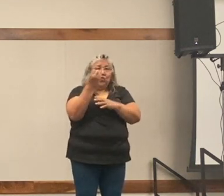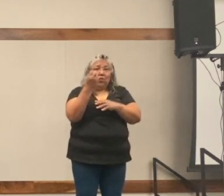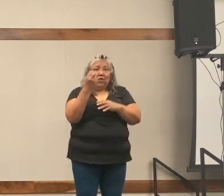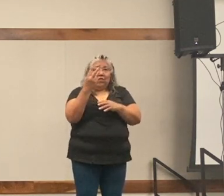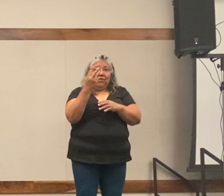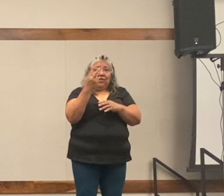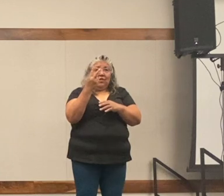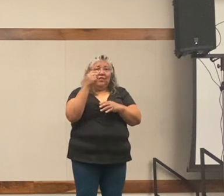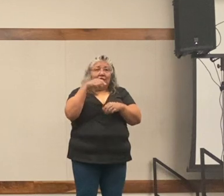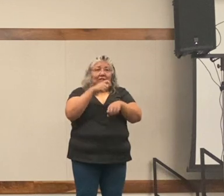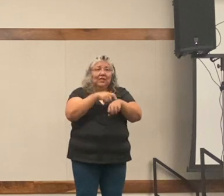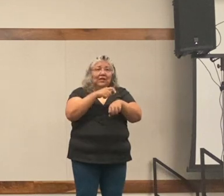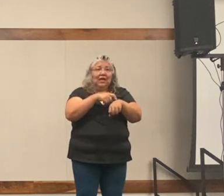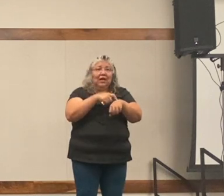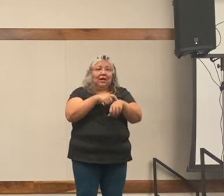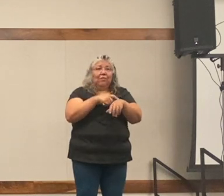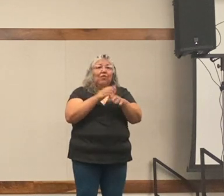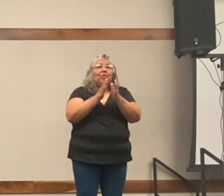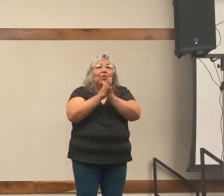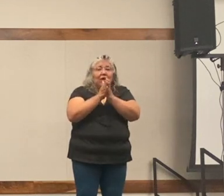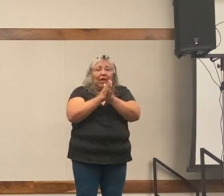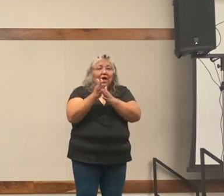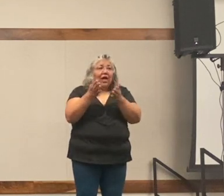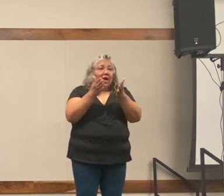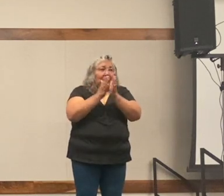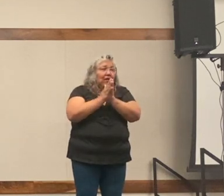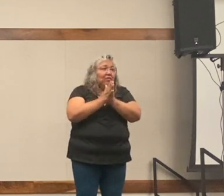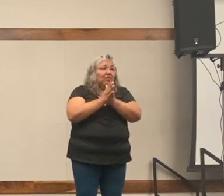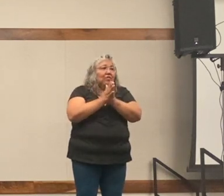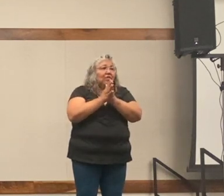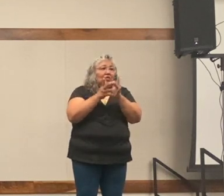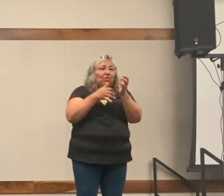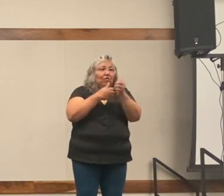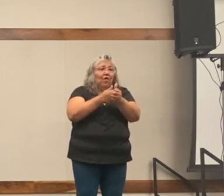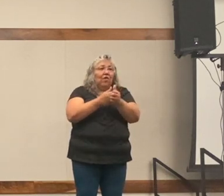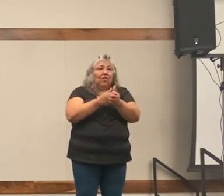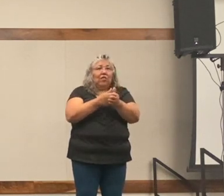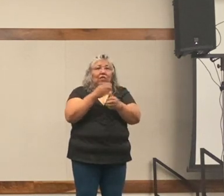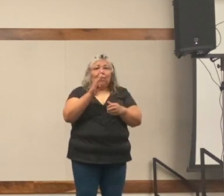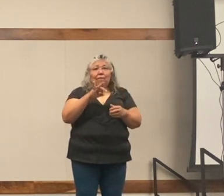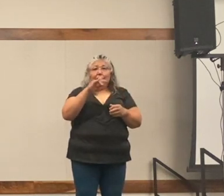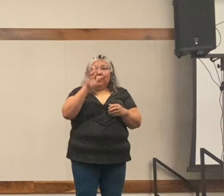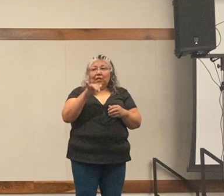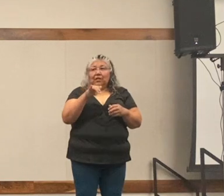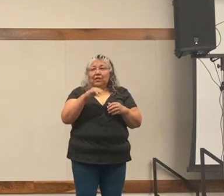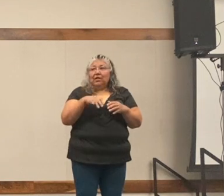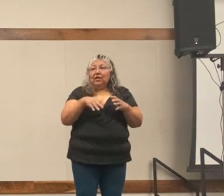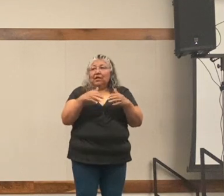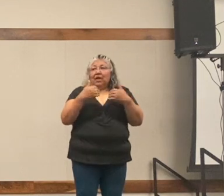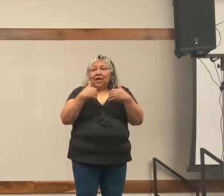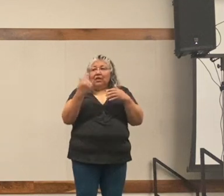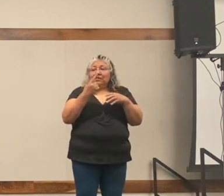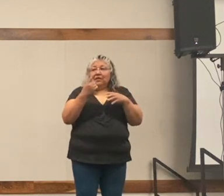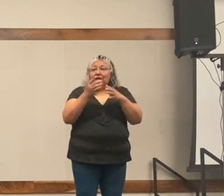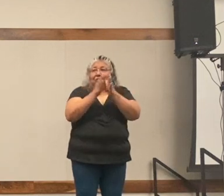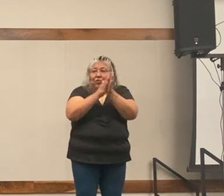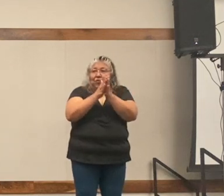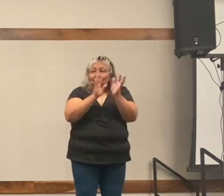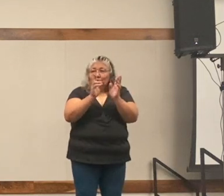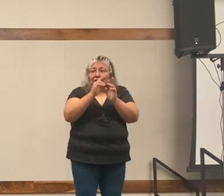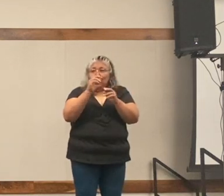12th, this is the time that we're going to ask you to follow Billy on out the door. He's got something geared up and planned for you guys. And